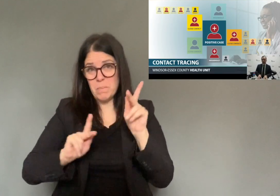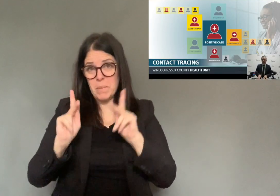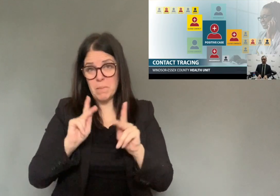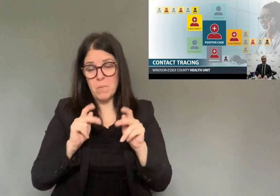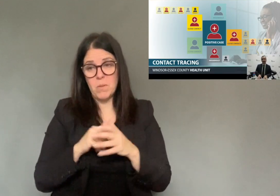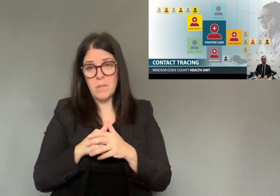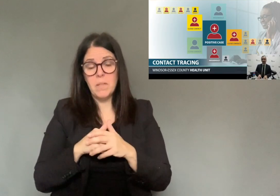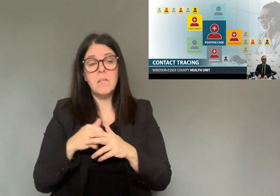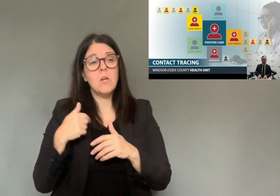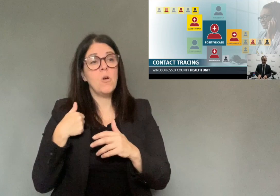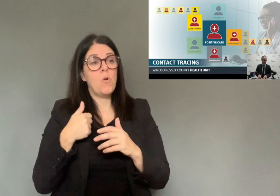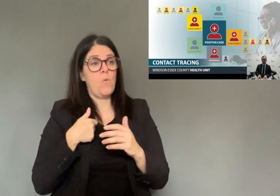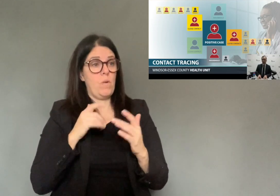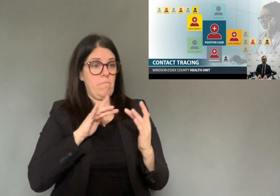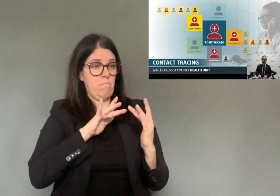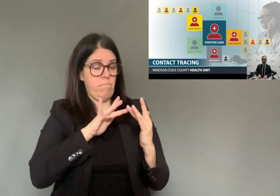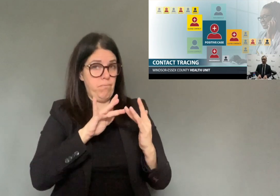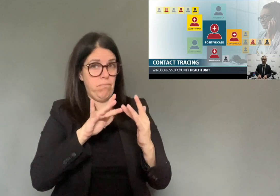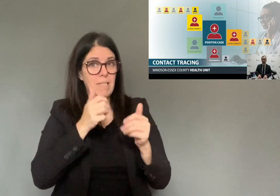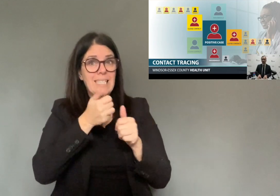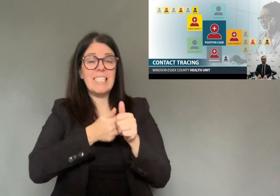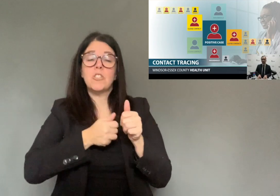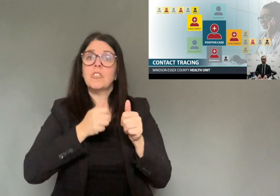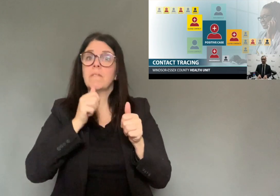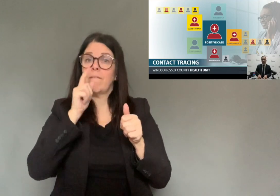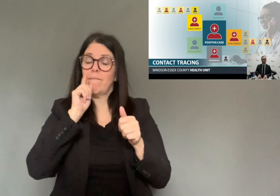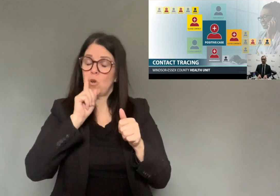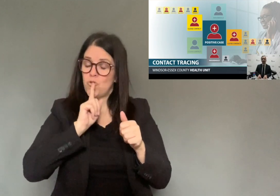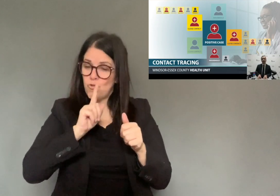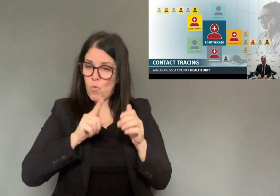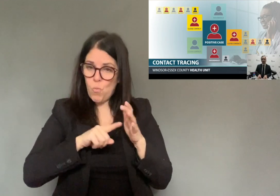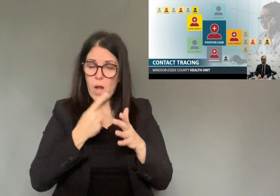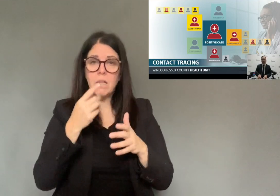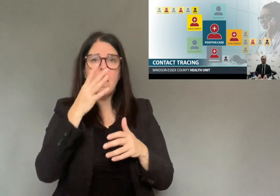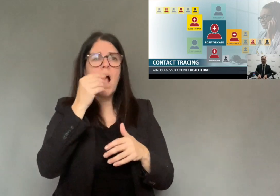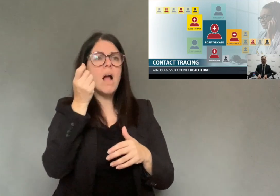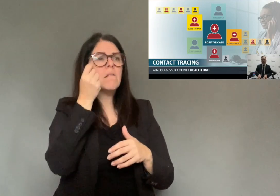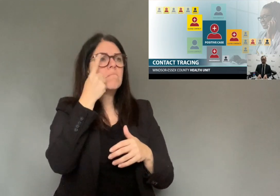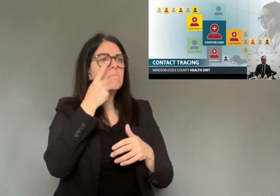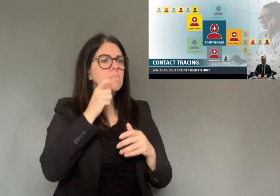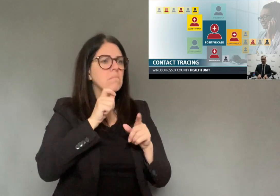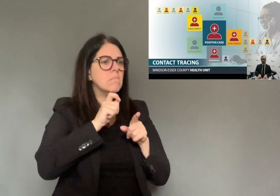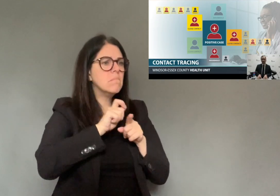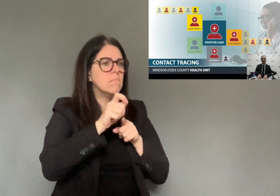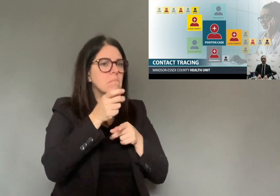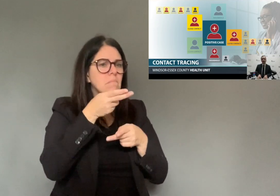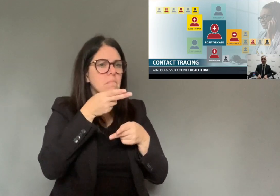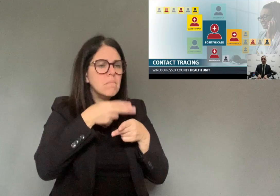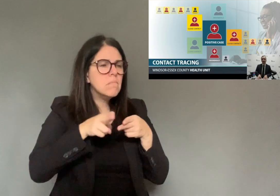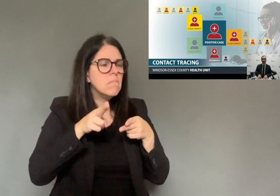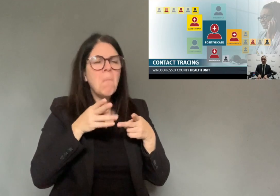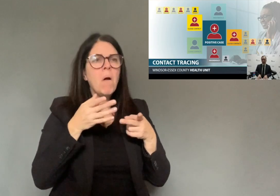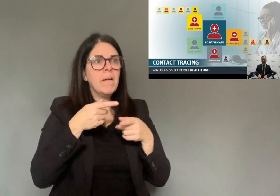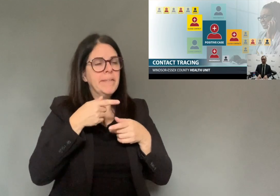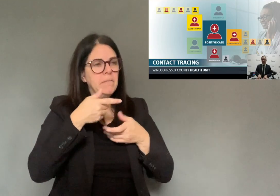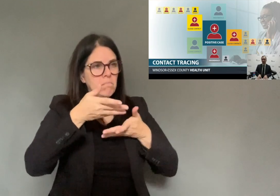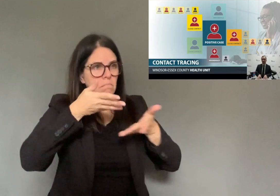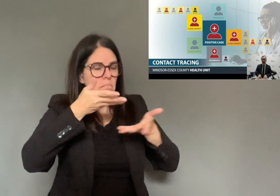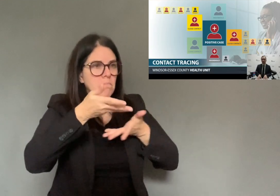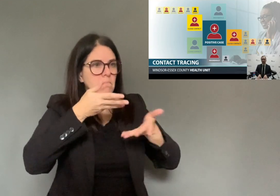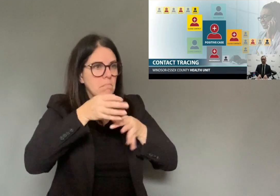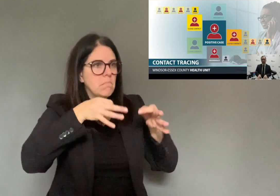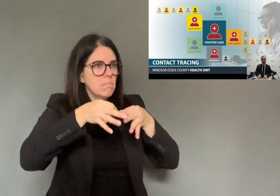advise at least once. You can imagine how much time they're spending to keep our community safe and limit the